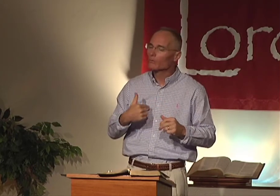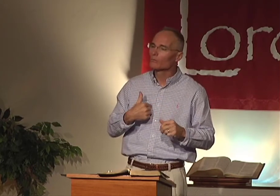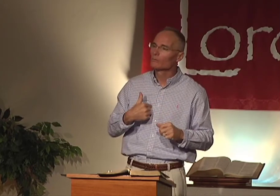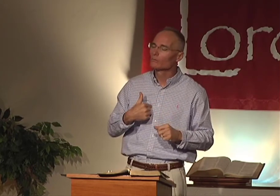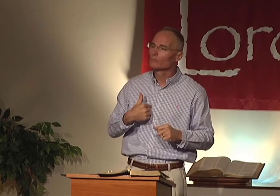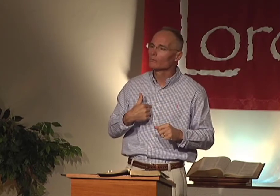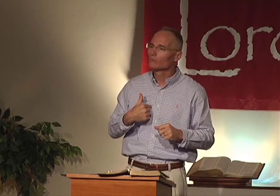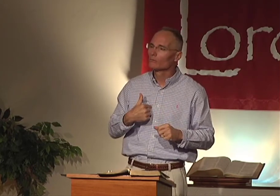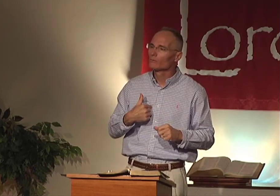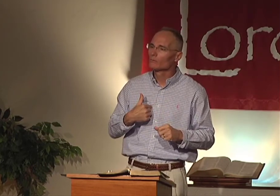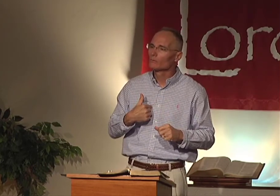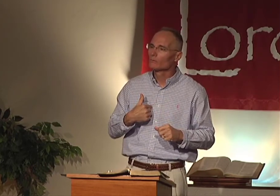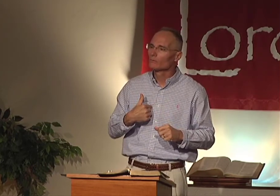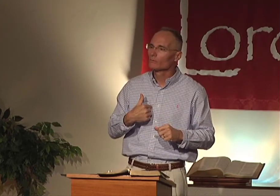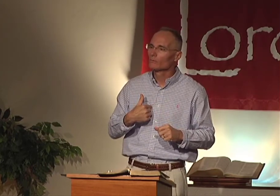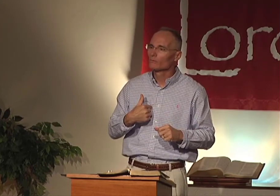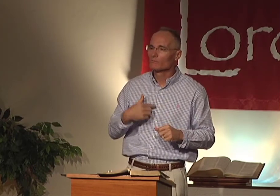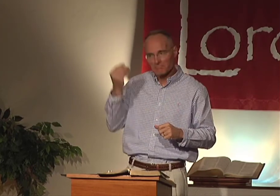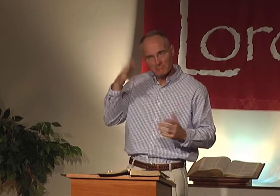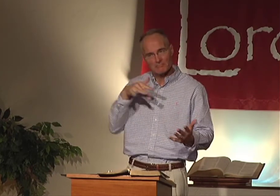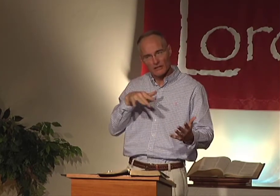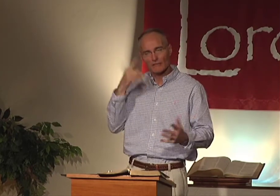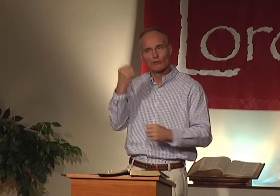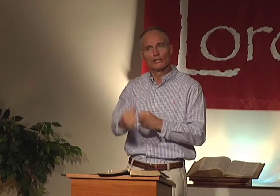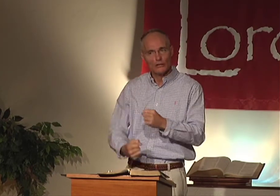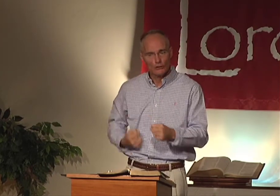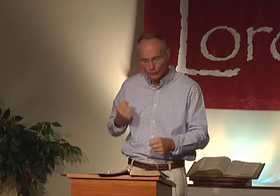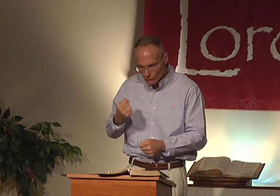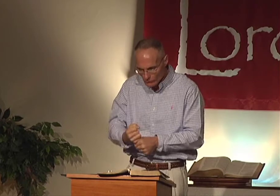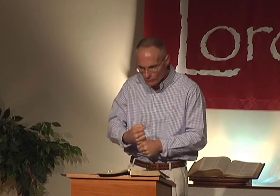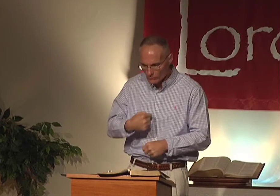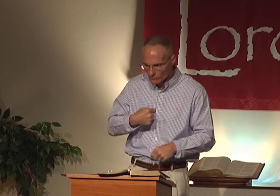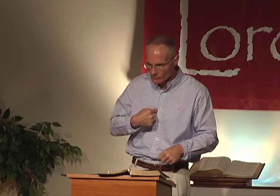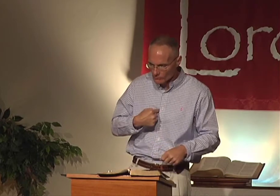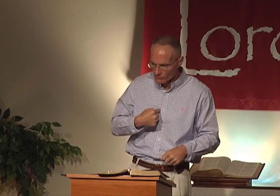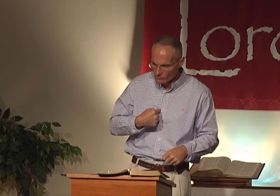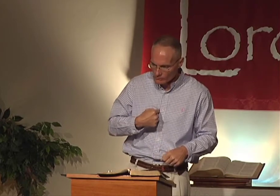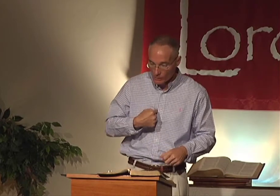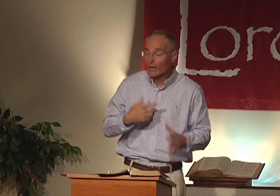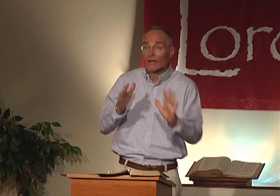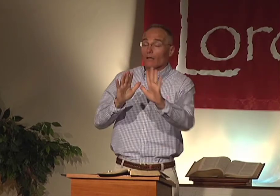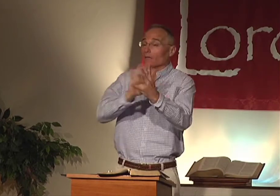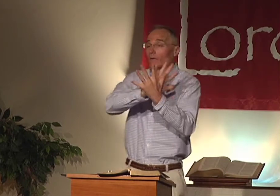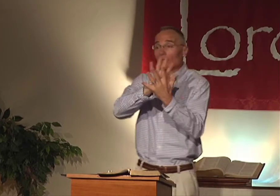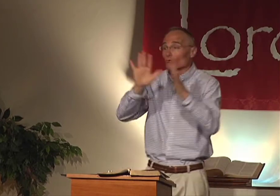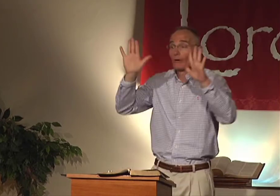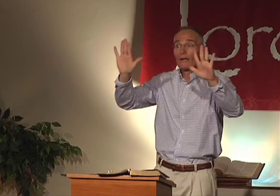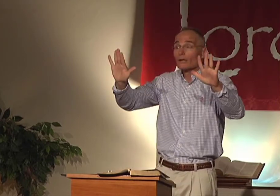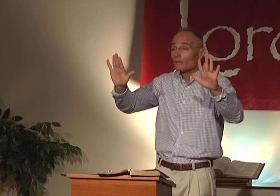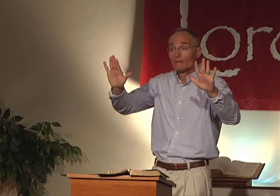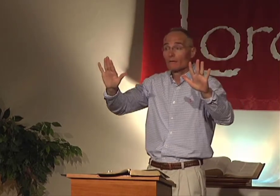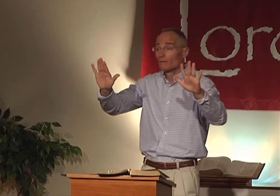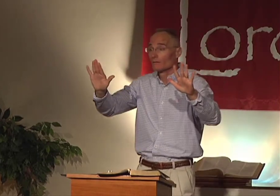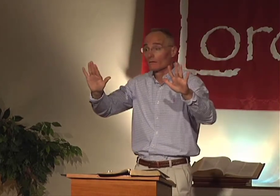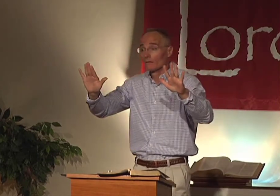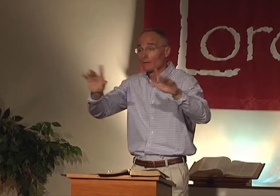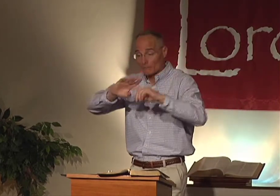I know a lot about the Bible. I've been studying the Bible for years, and all of those things are